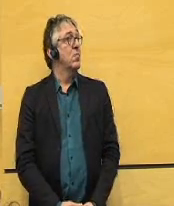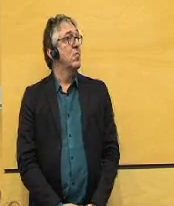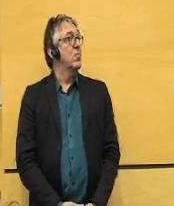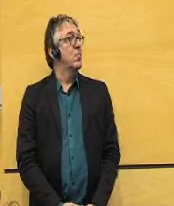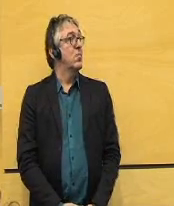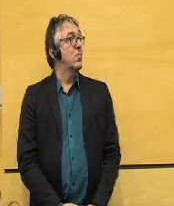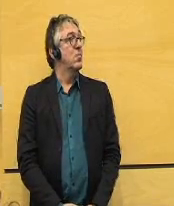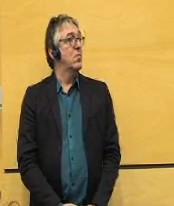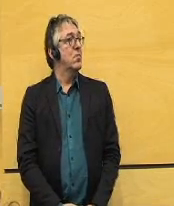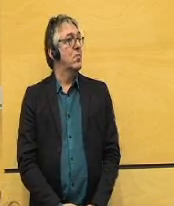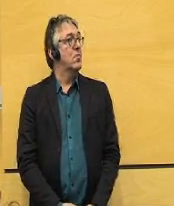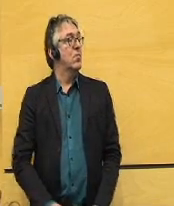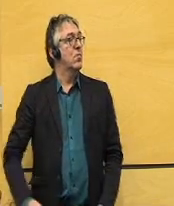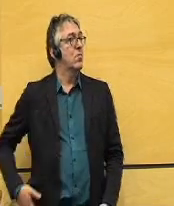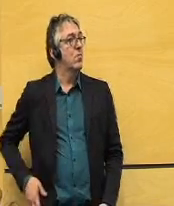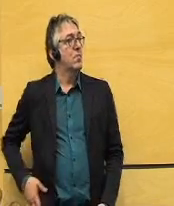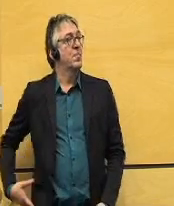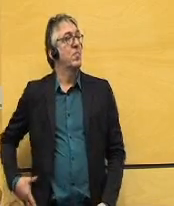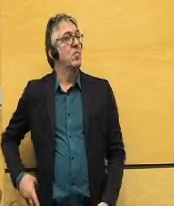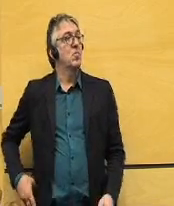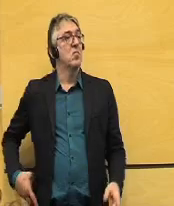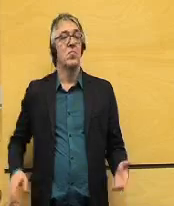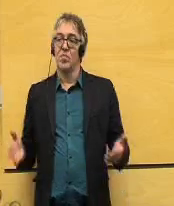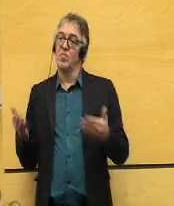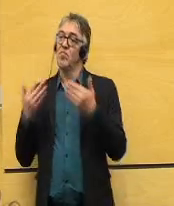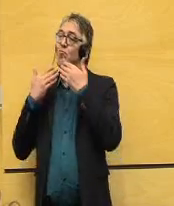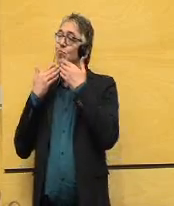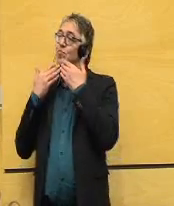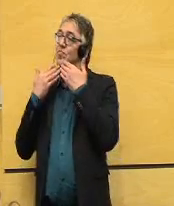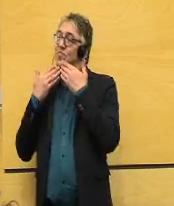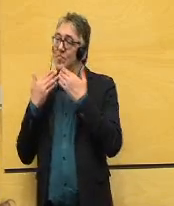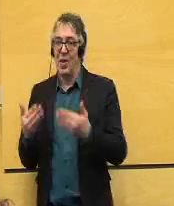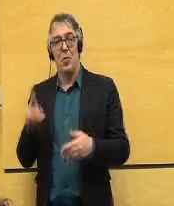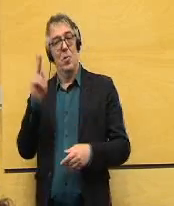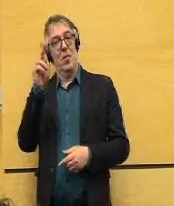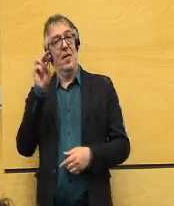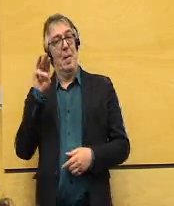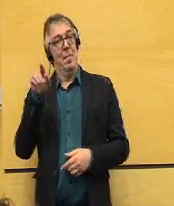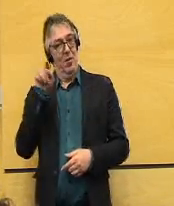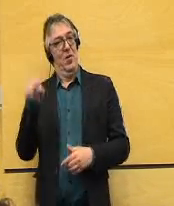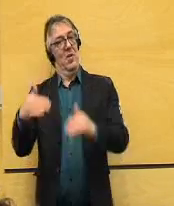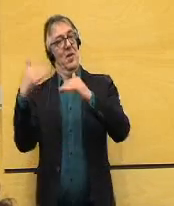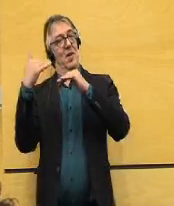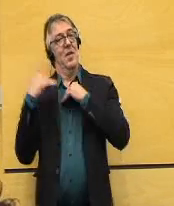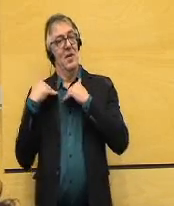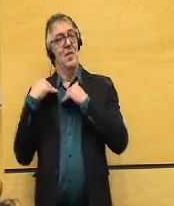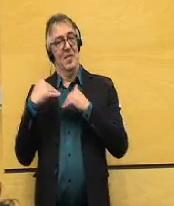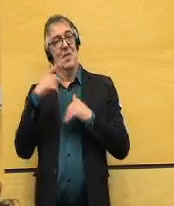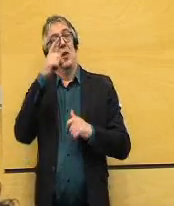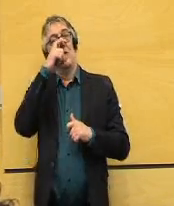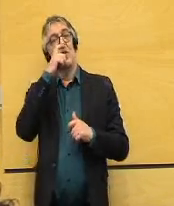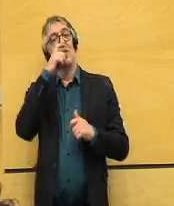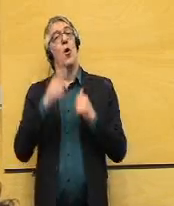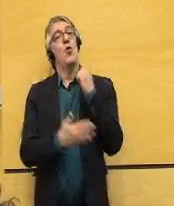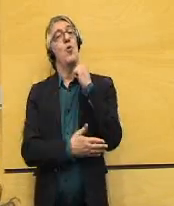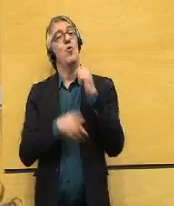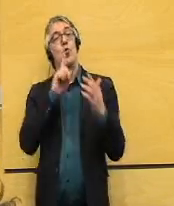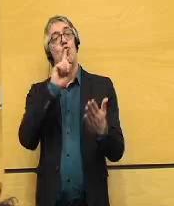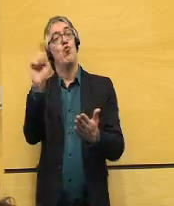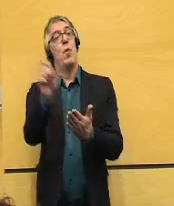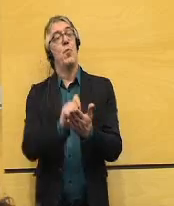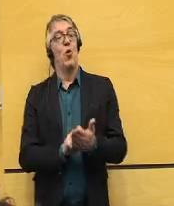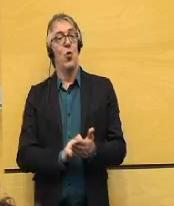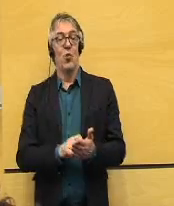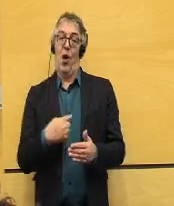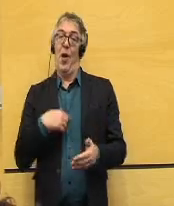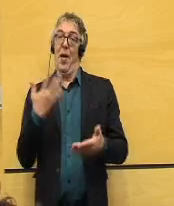Muchas gracias. Thank you very much, Country Rapporteur. I would also like to ask a